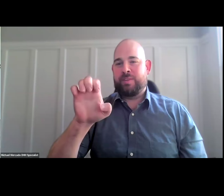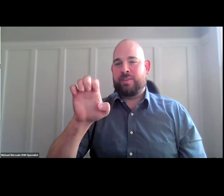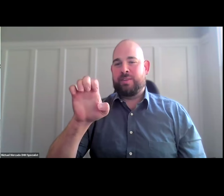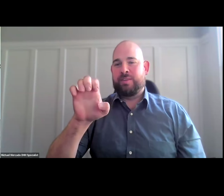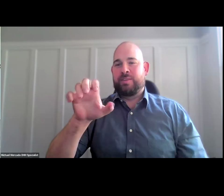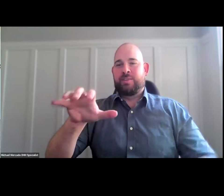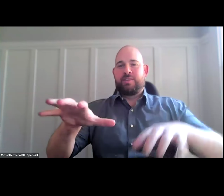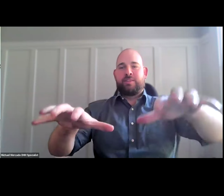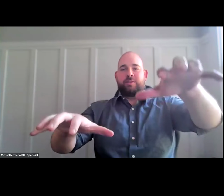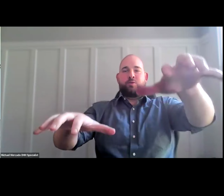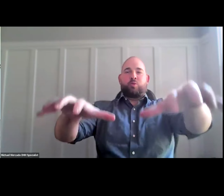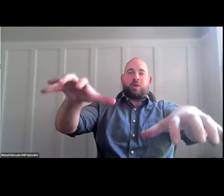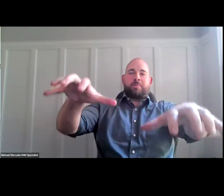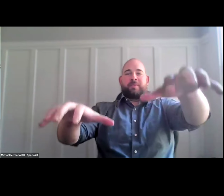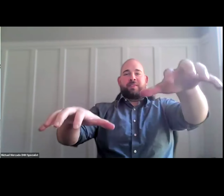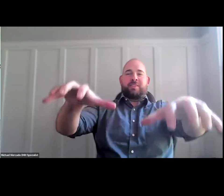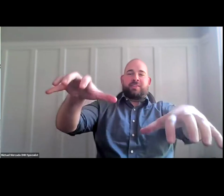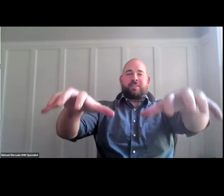And zombie.